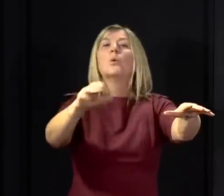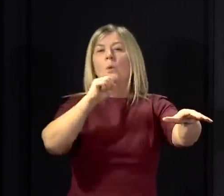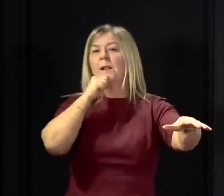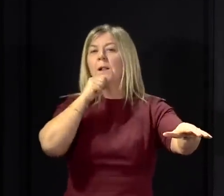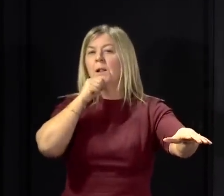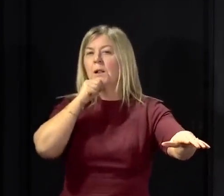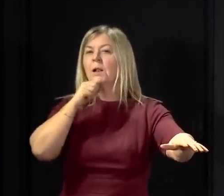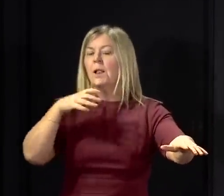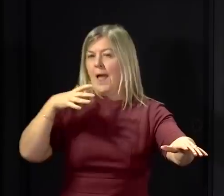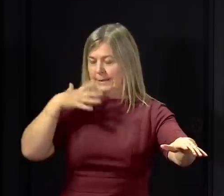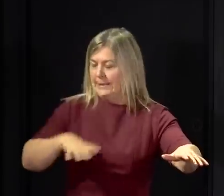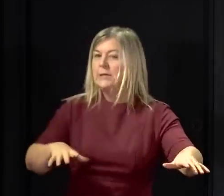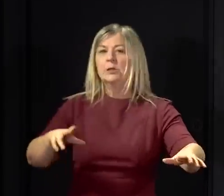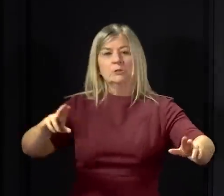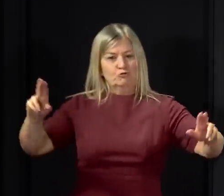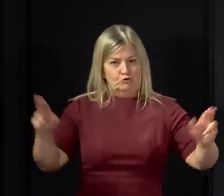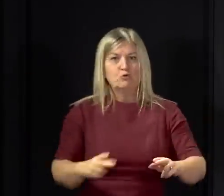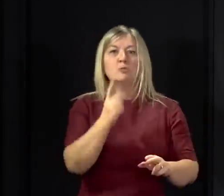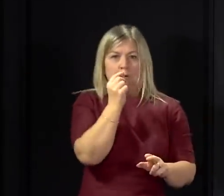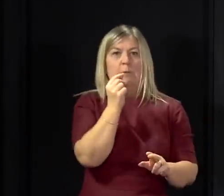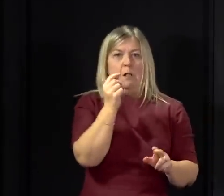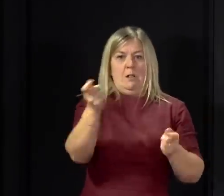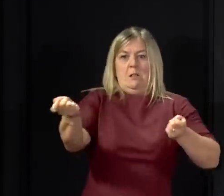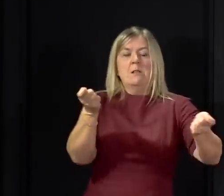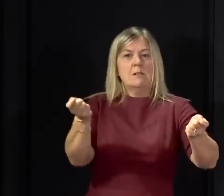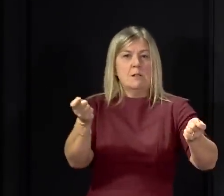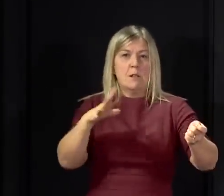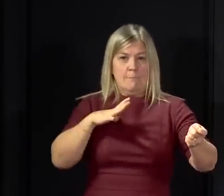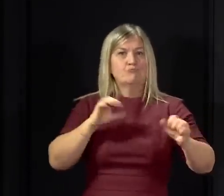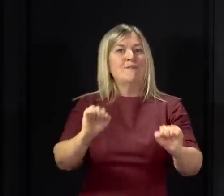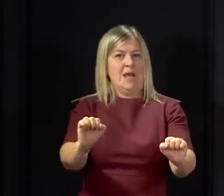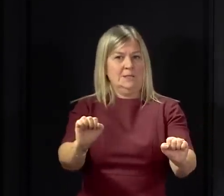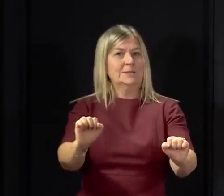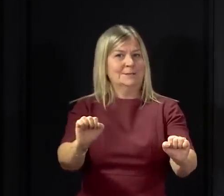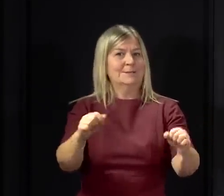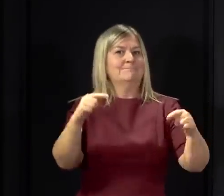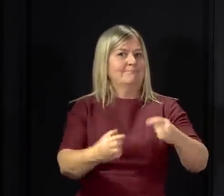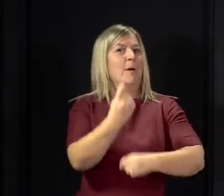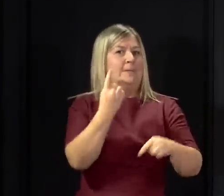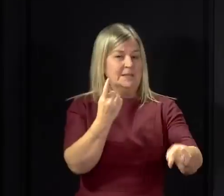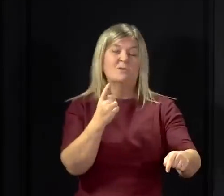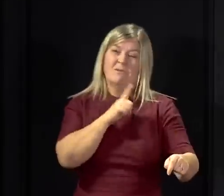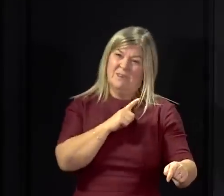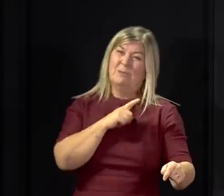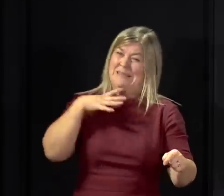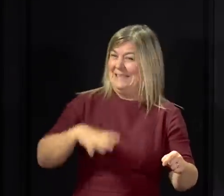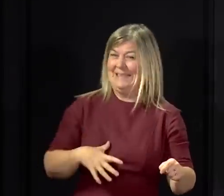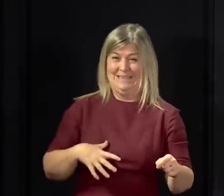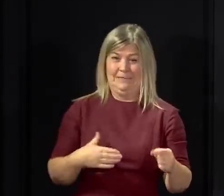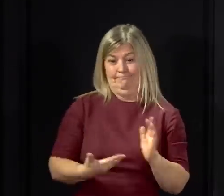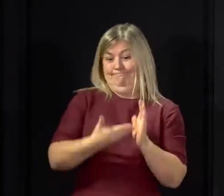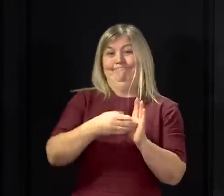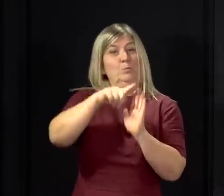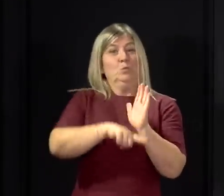can to reduce that possibility, and that is why these very difficult but very necessary measures are being